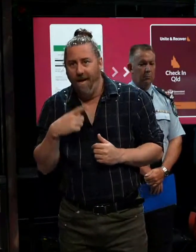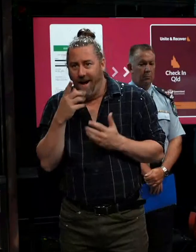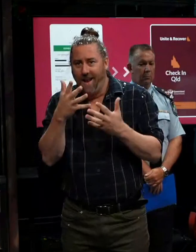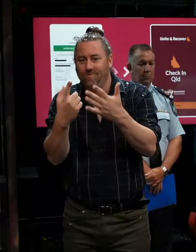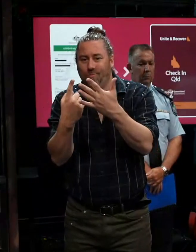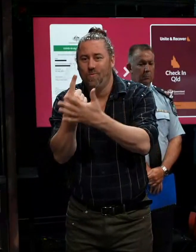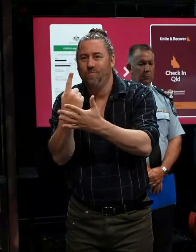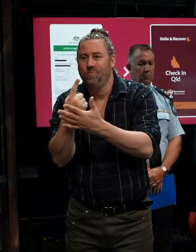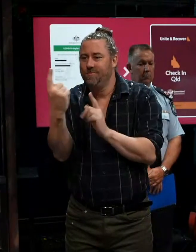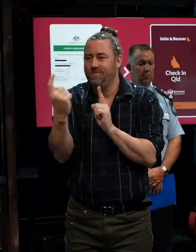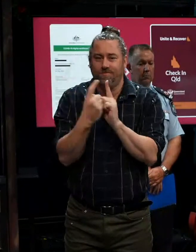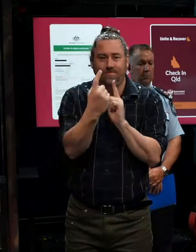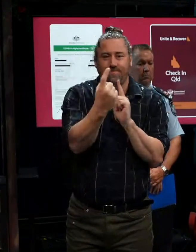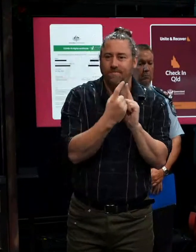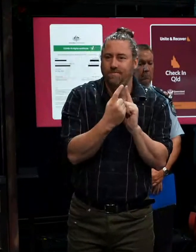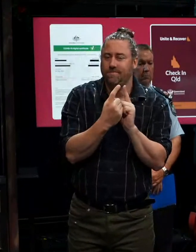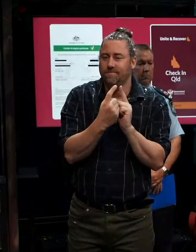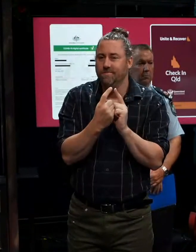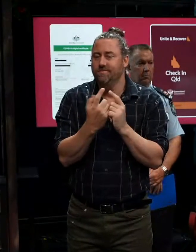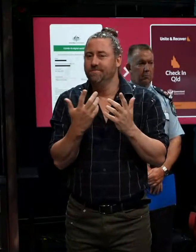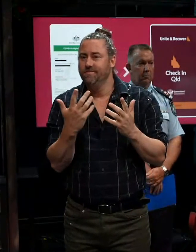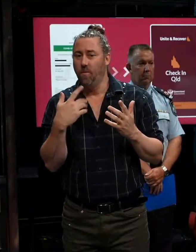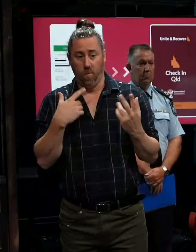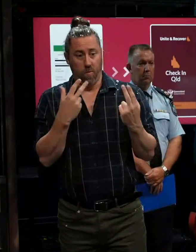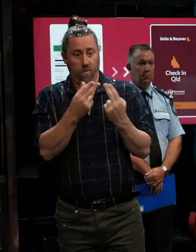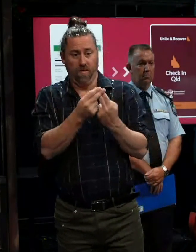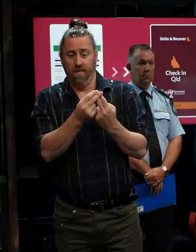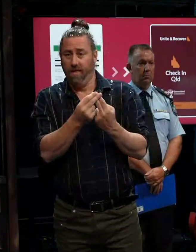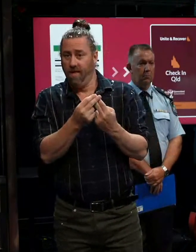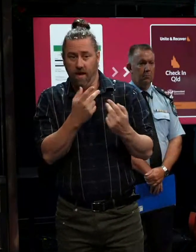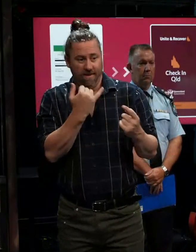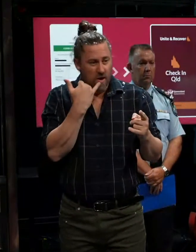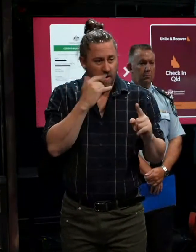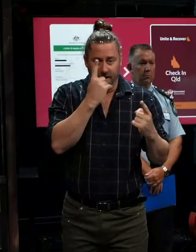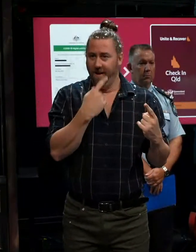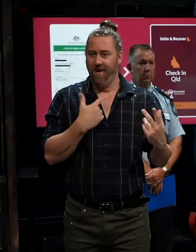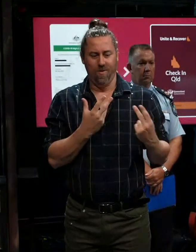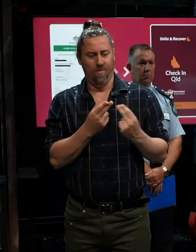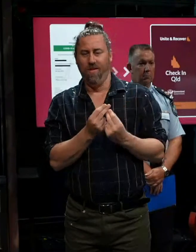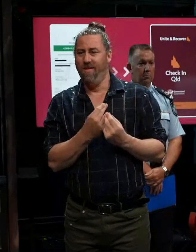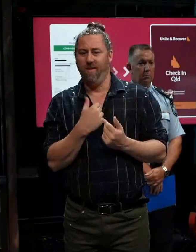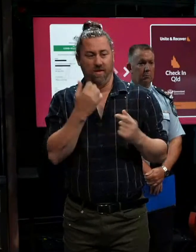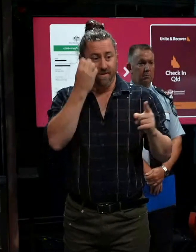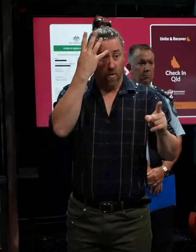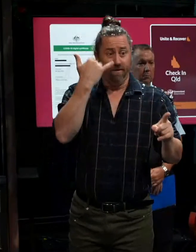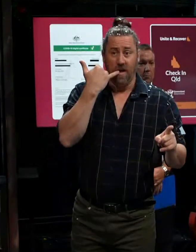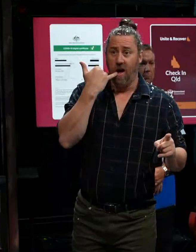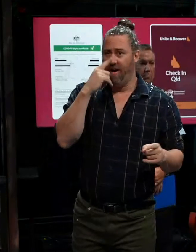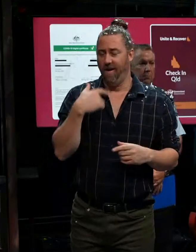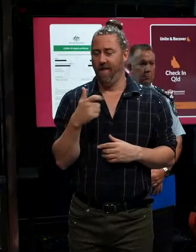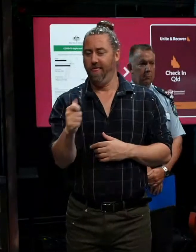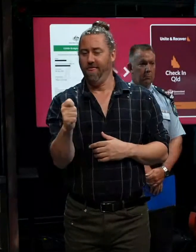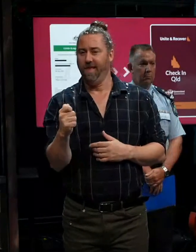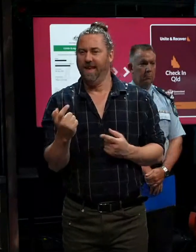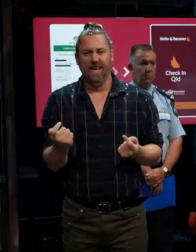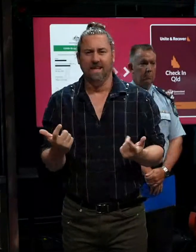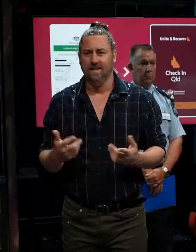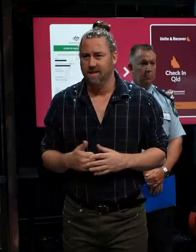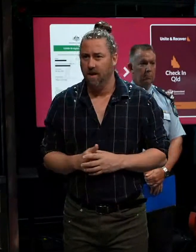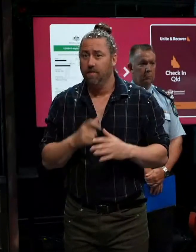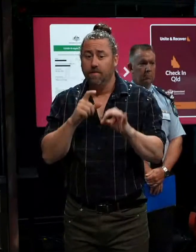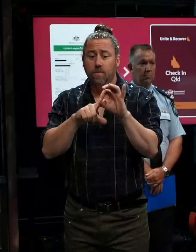working with the federal government on being able to link those vaccination certificates to that app. And of course, as we've seen, the Check in Queensland